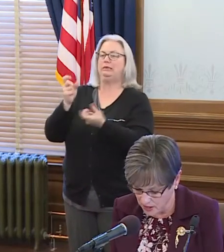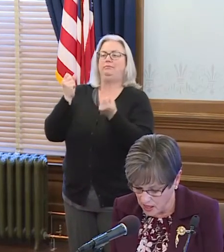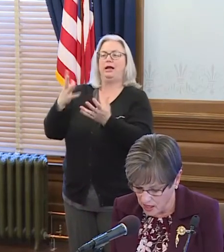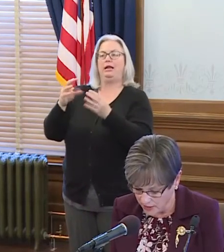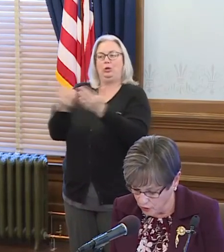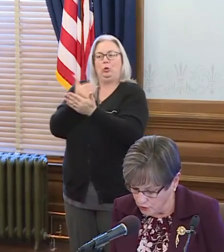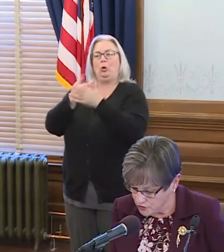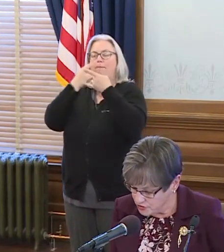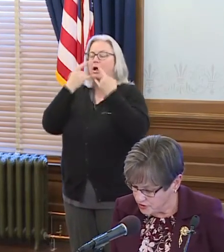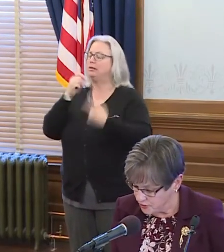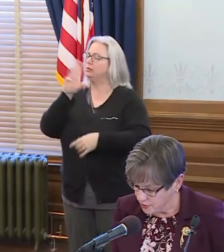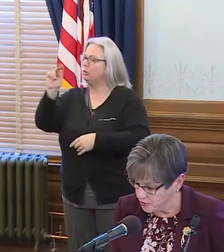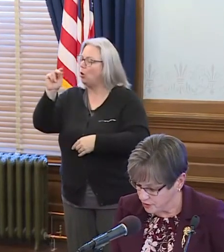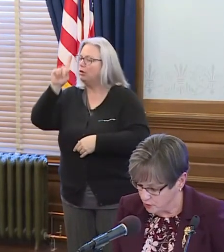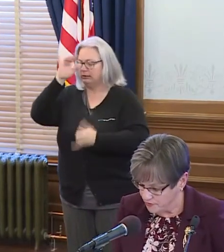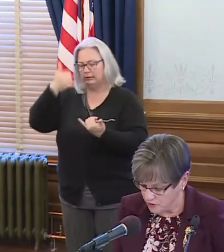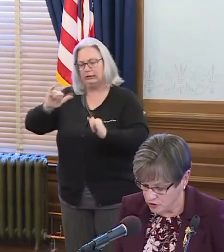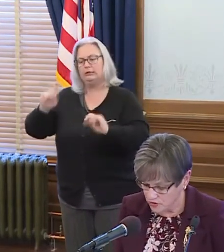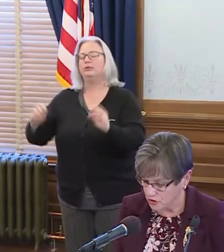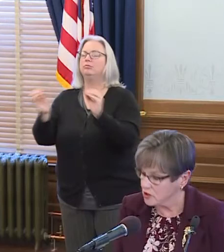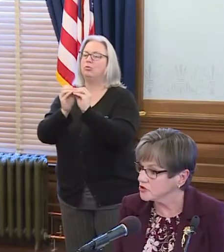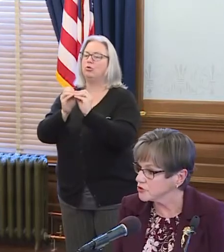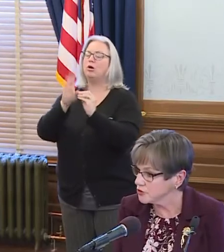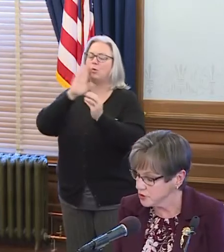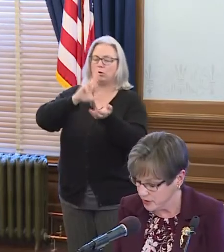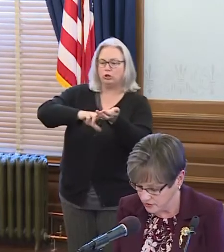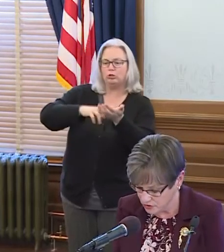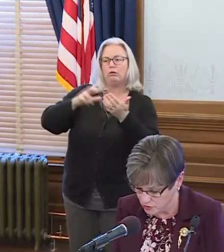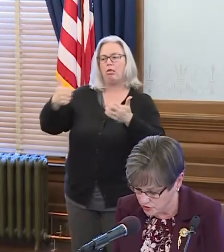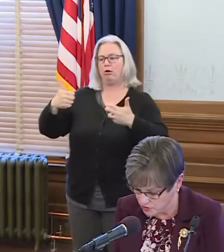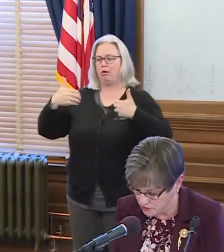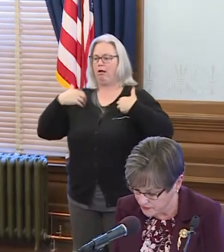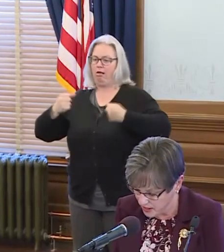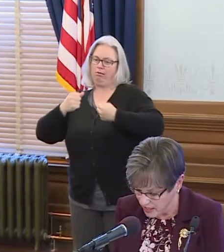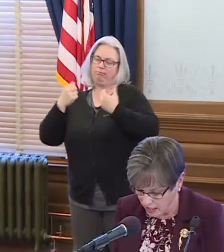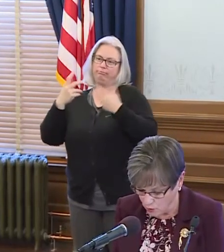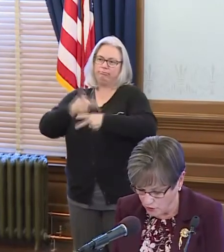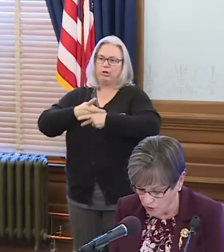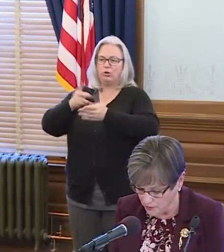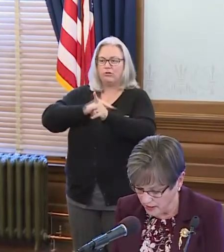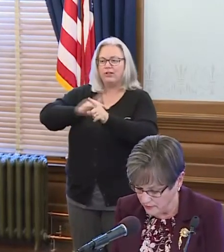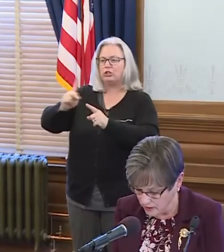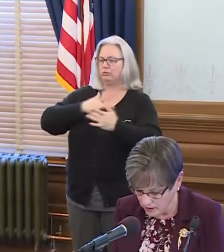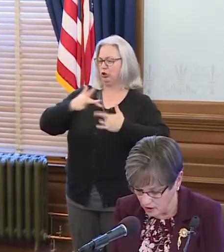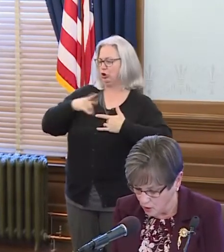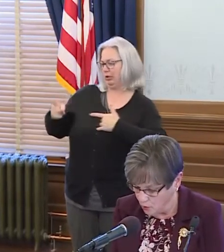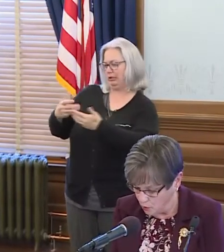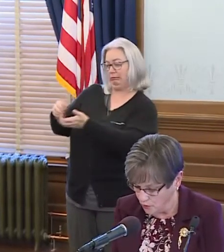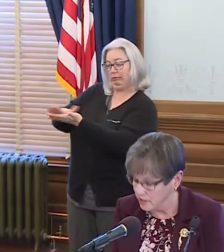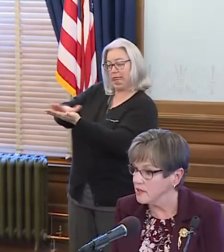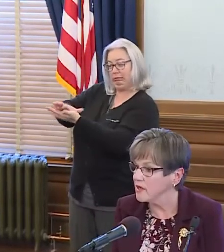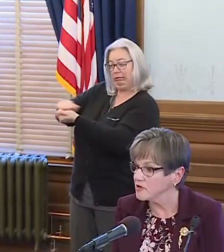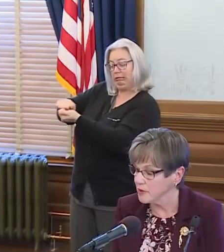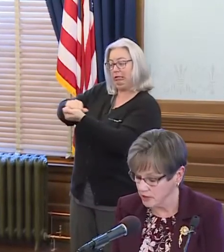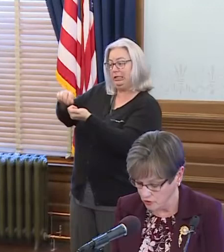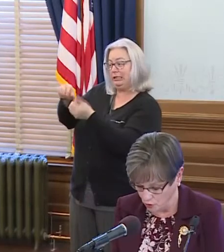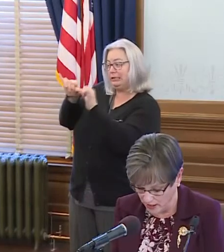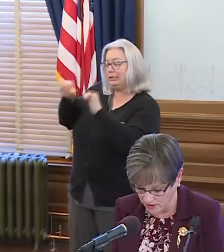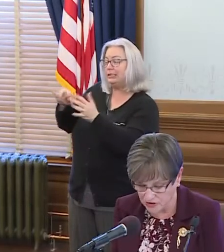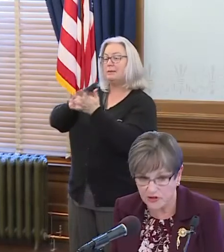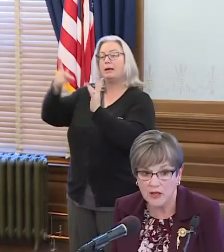masks. I know nurses and other healthcare professionals are concerned about this new system and whether it might mean we won't need as